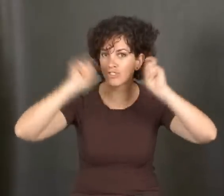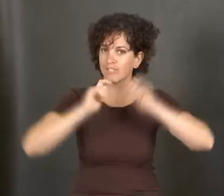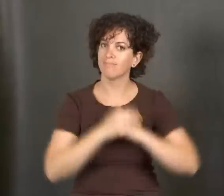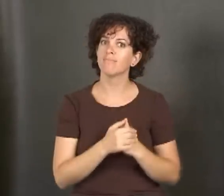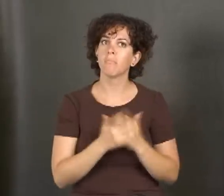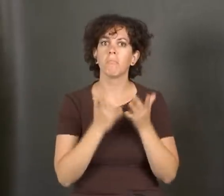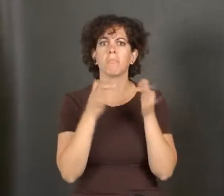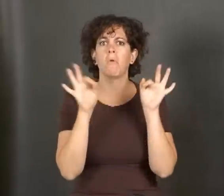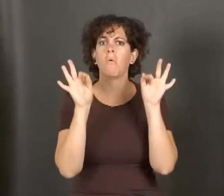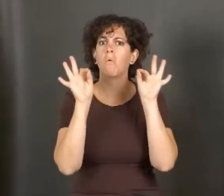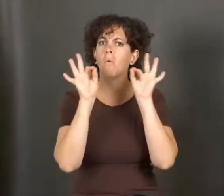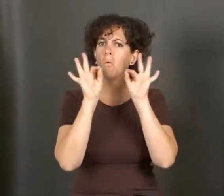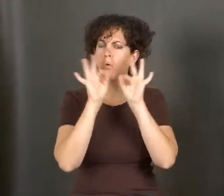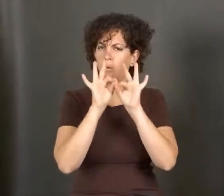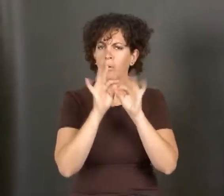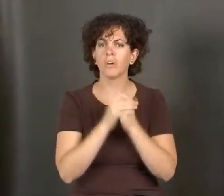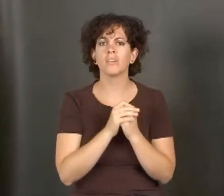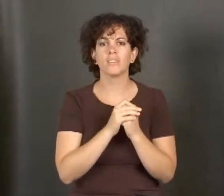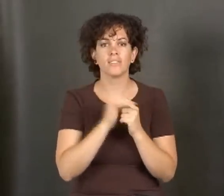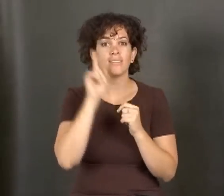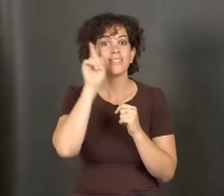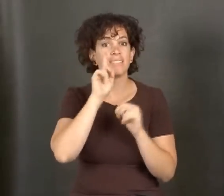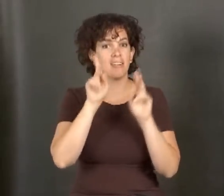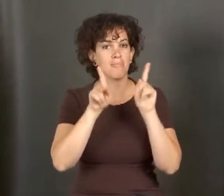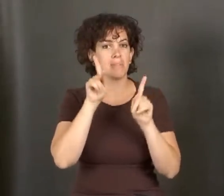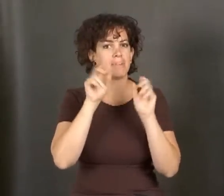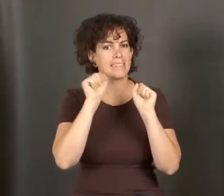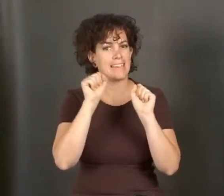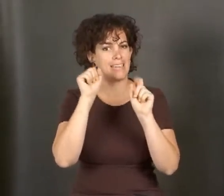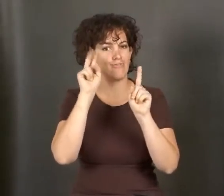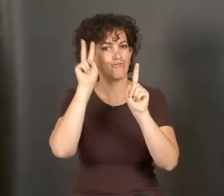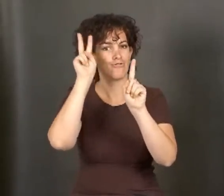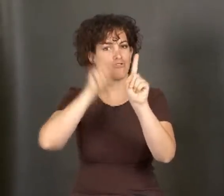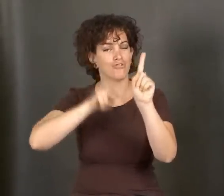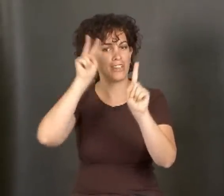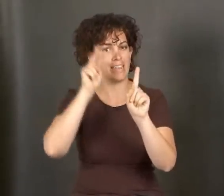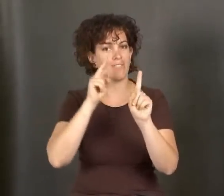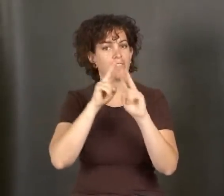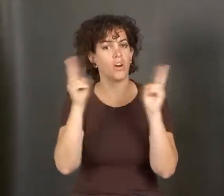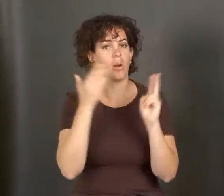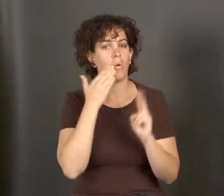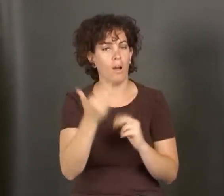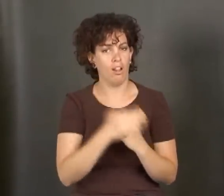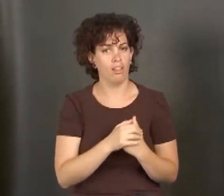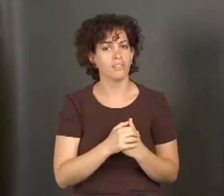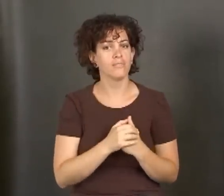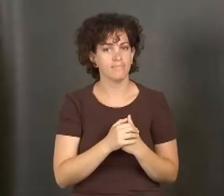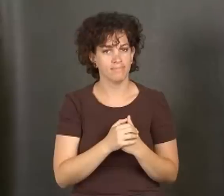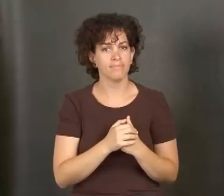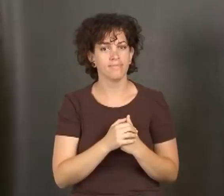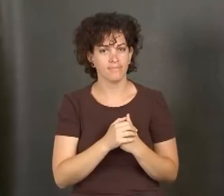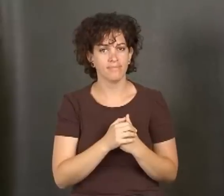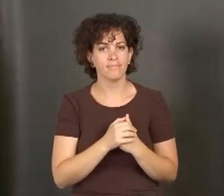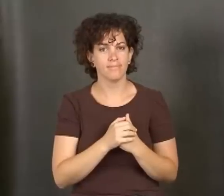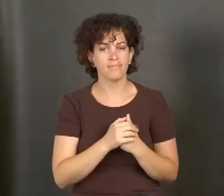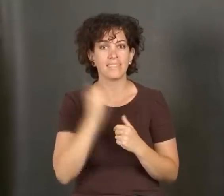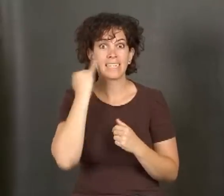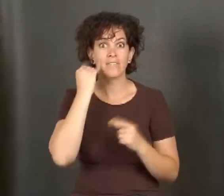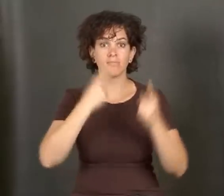Facial expressions are also vital in communicating with a deaf person. A deaf person can read a person's expressions very